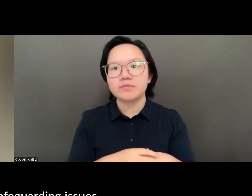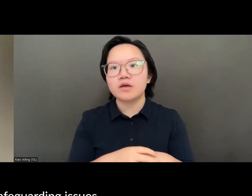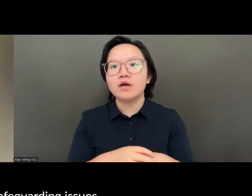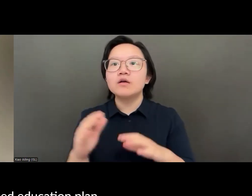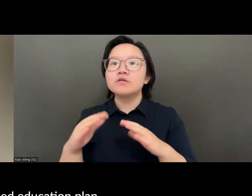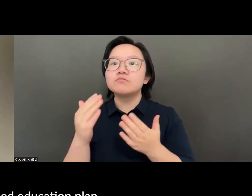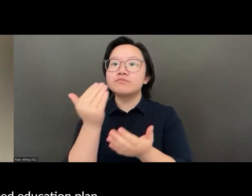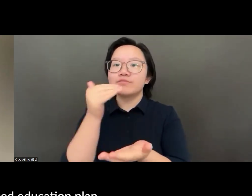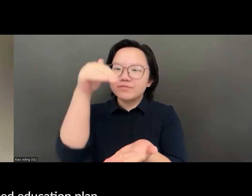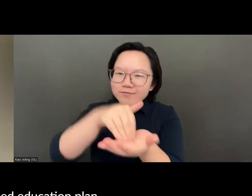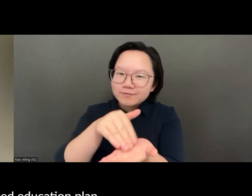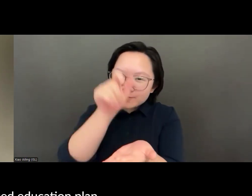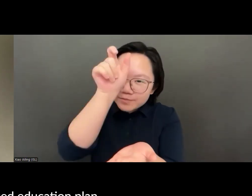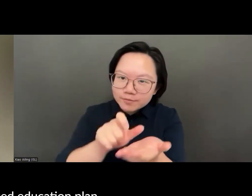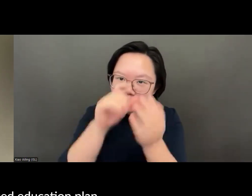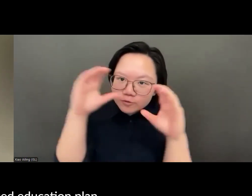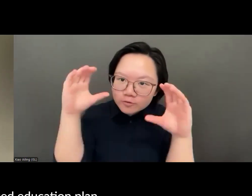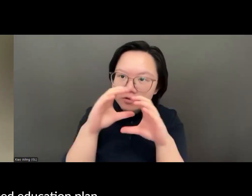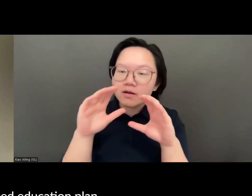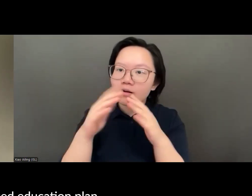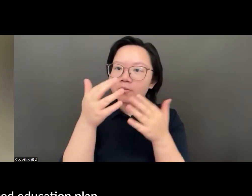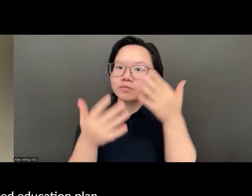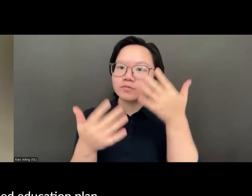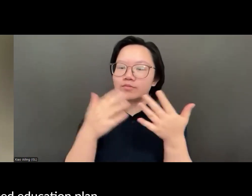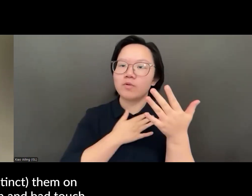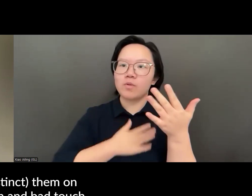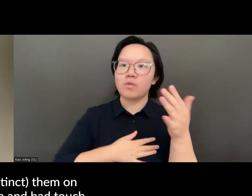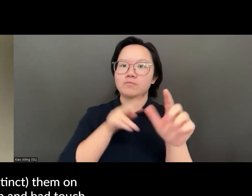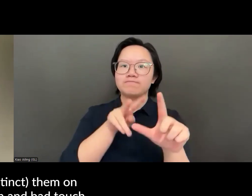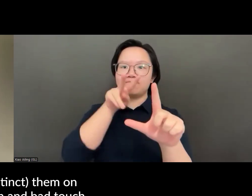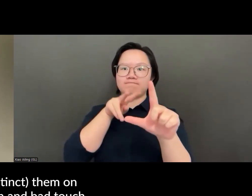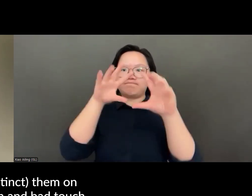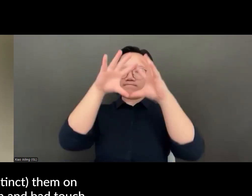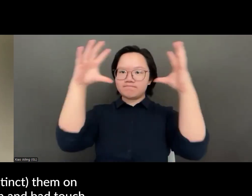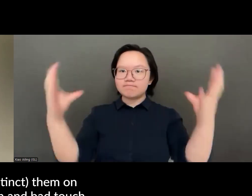safeguarding issues in individualized education plan, like